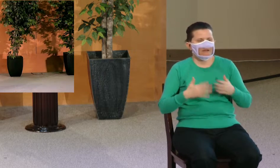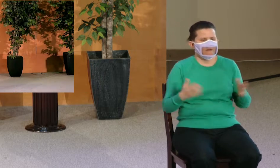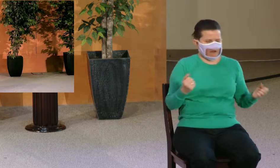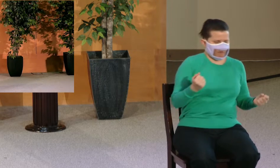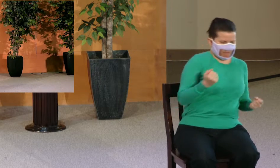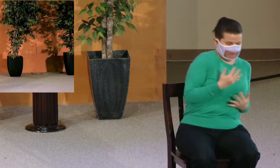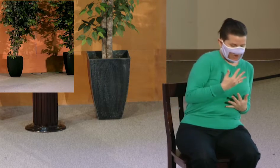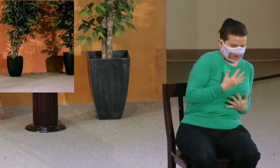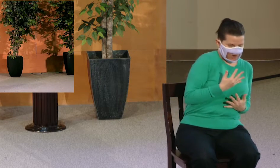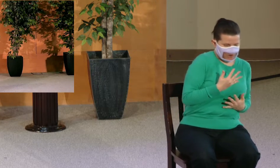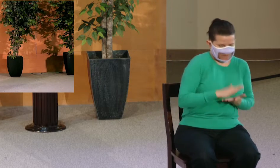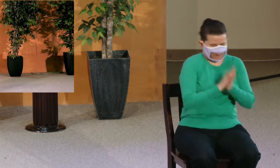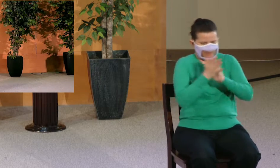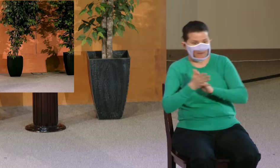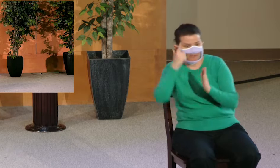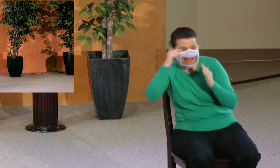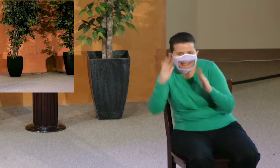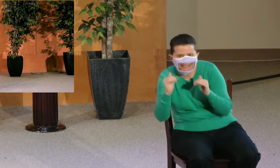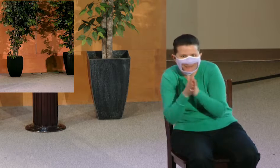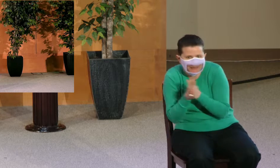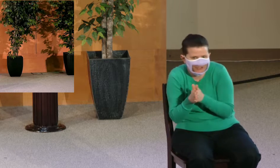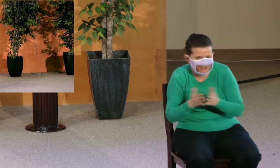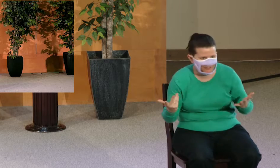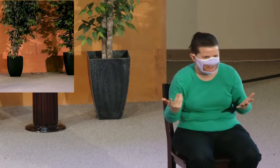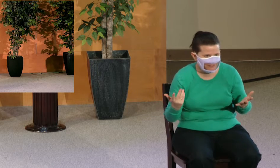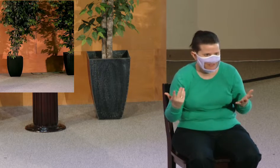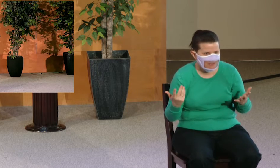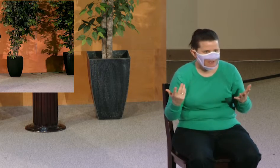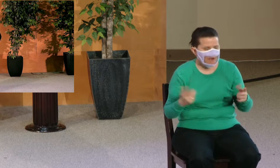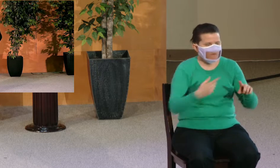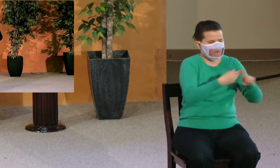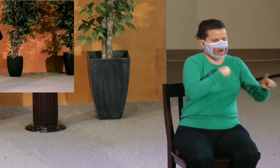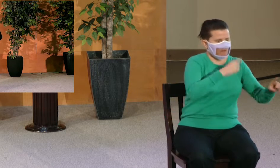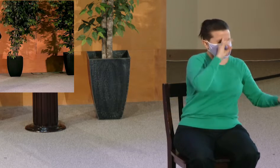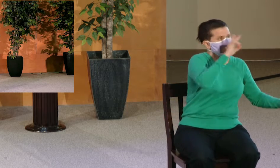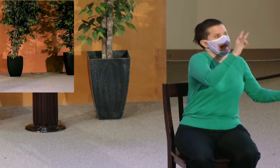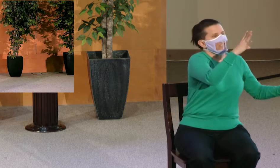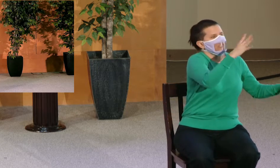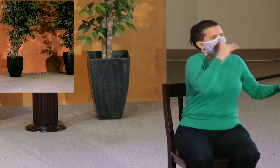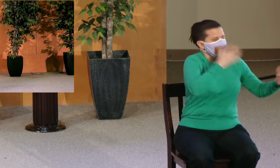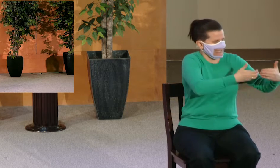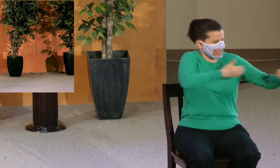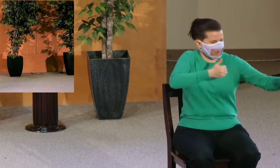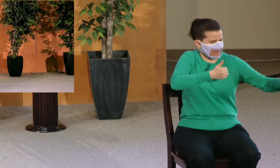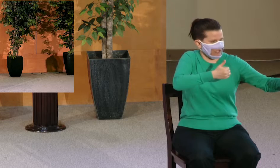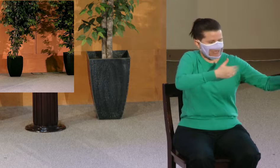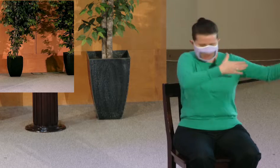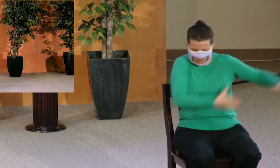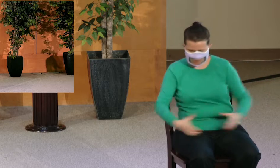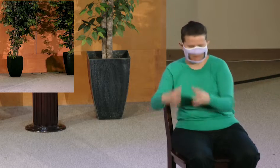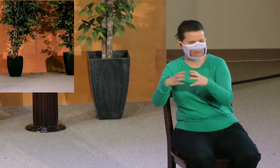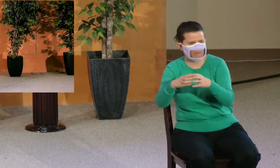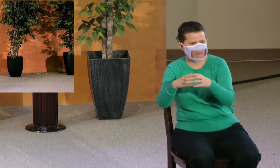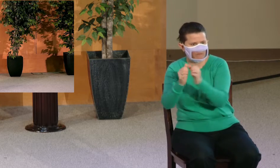seeing past the human lens of tragedy, of separation, of division, to viewing the crisis through the